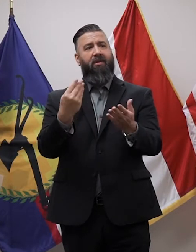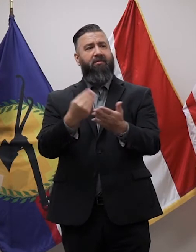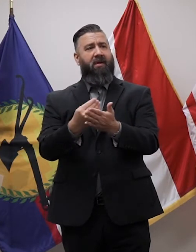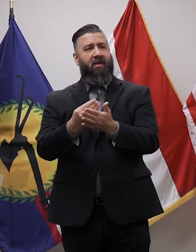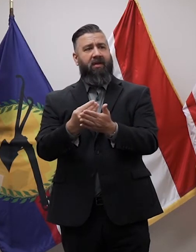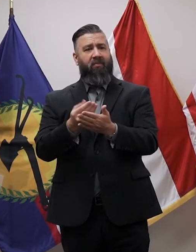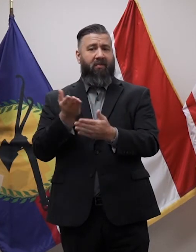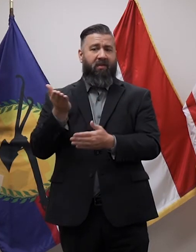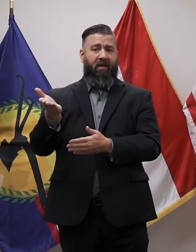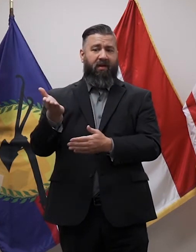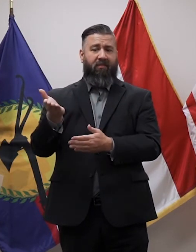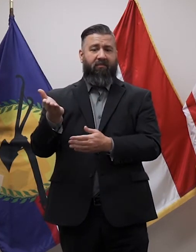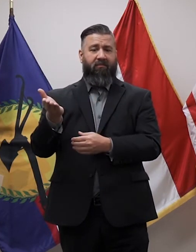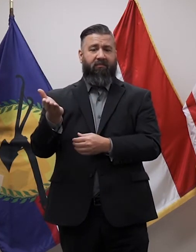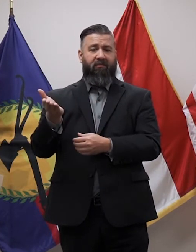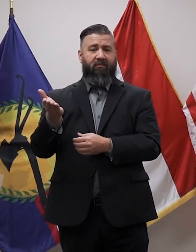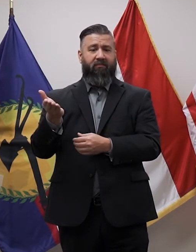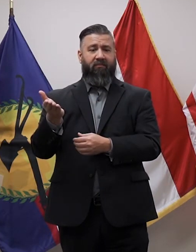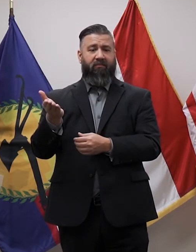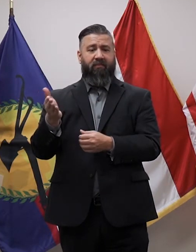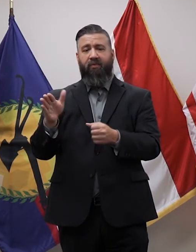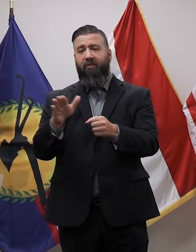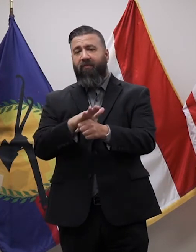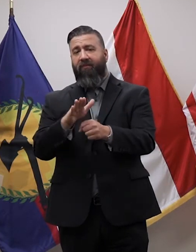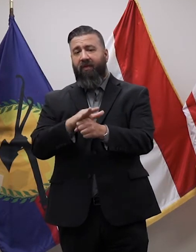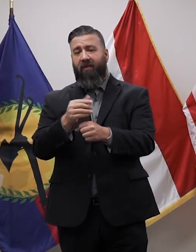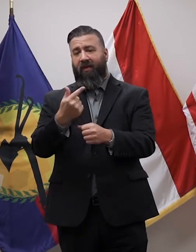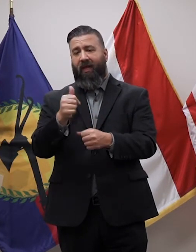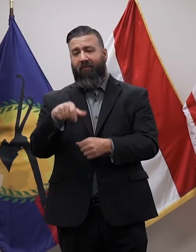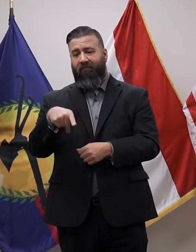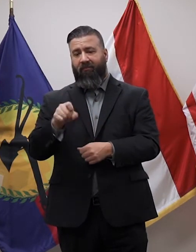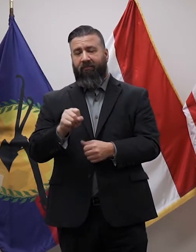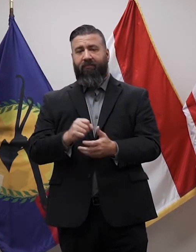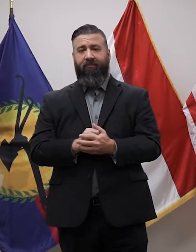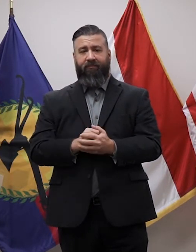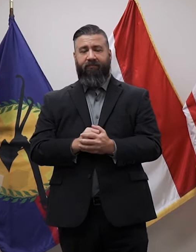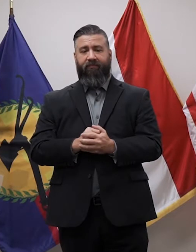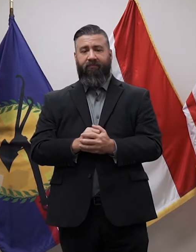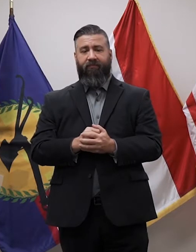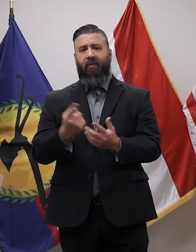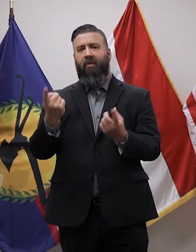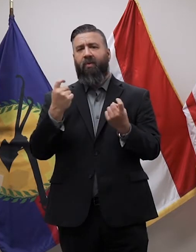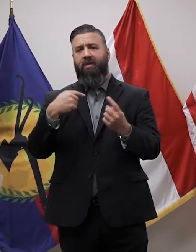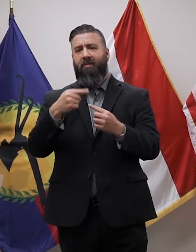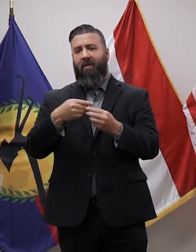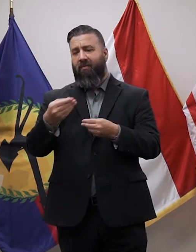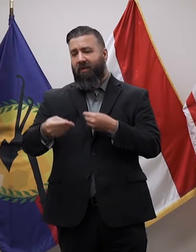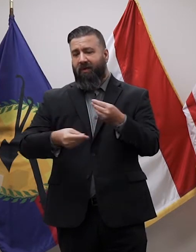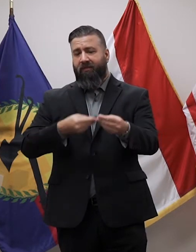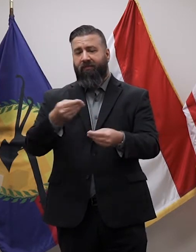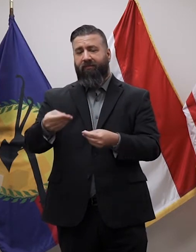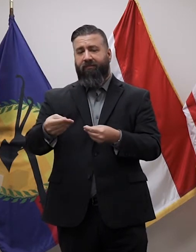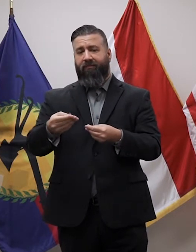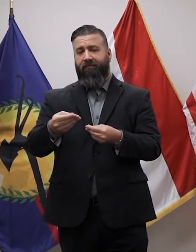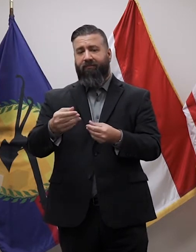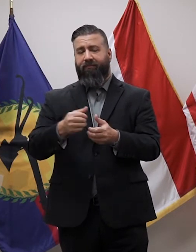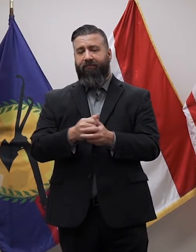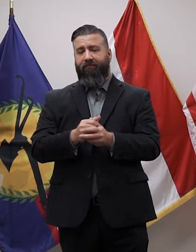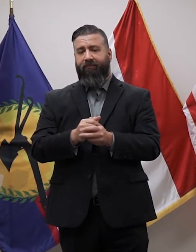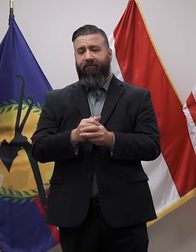there to fill potential budget gaps? Well, the question is about the budget, and